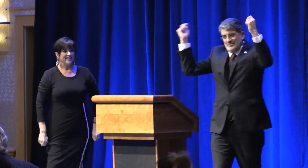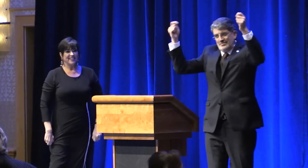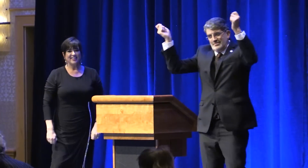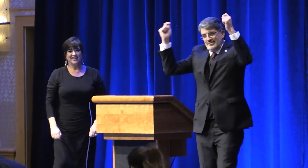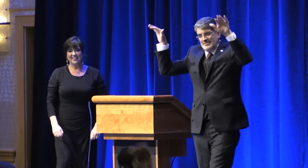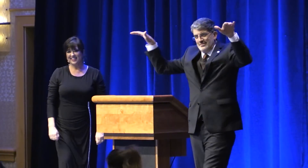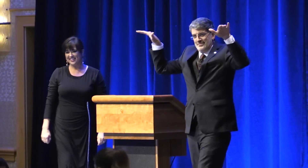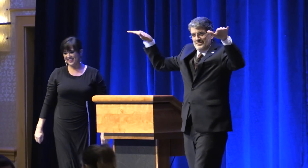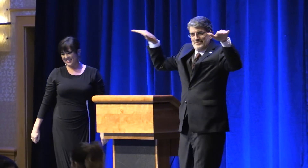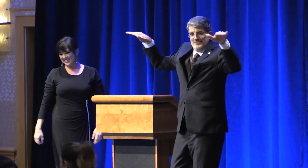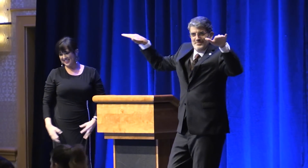attention.